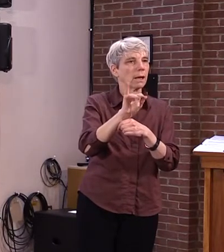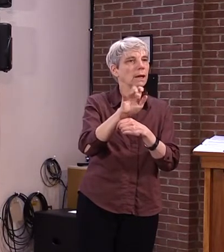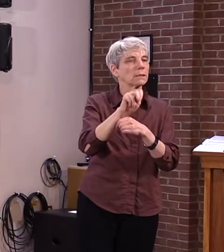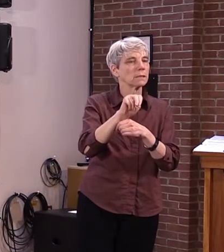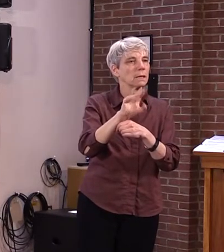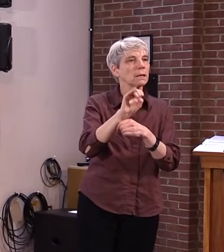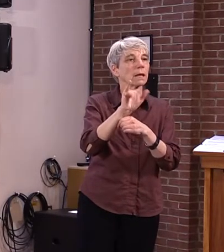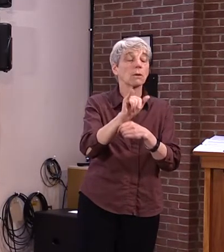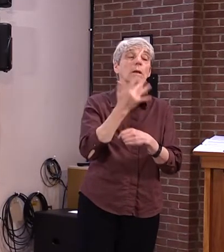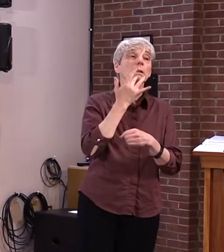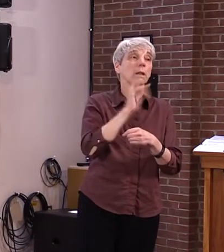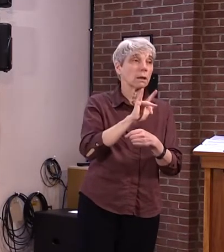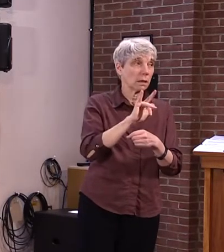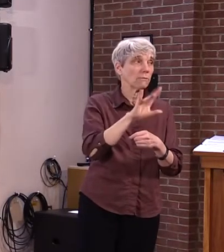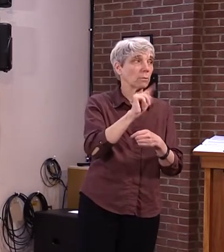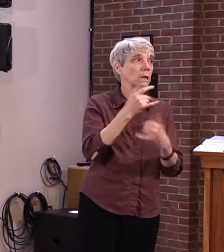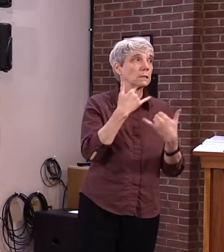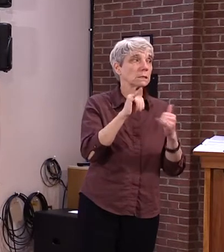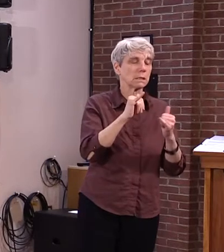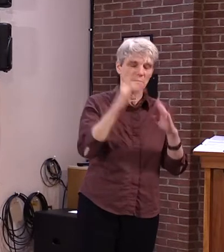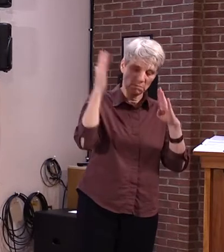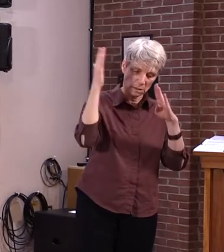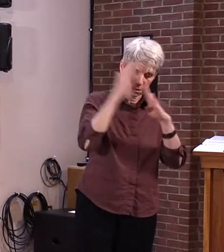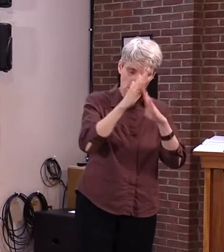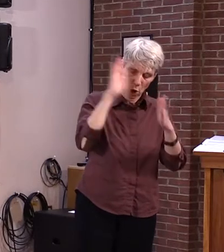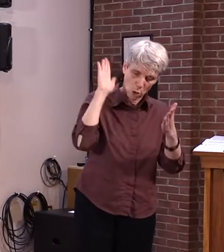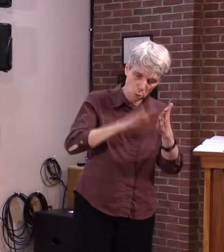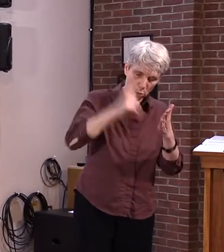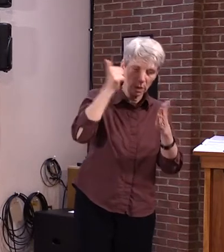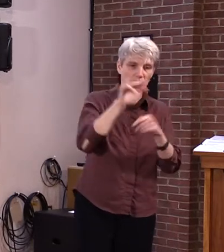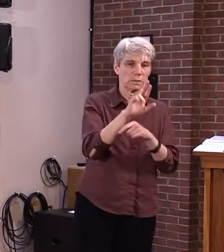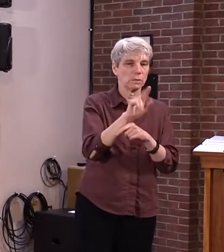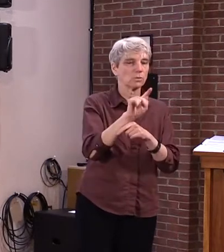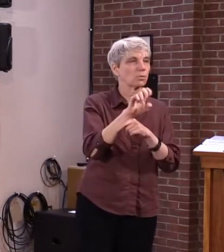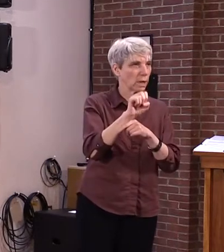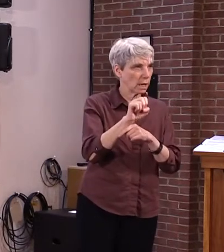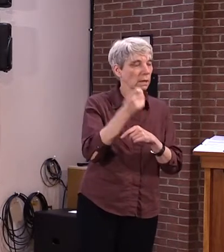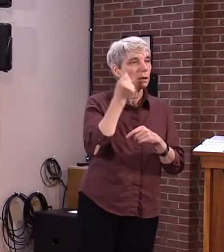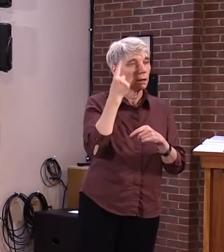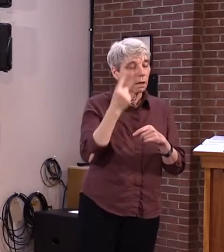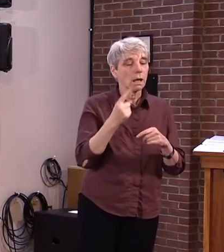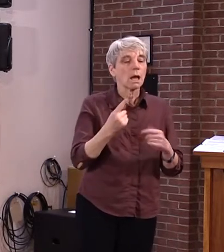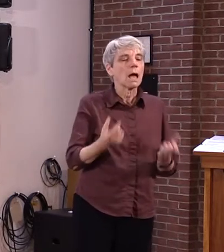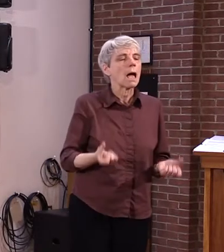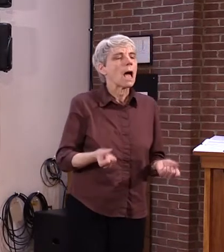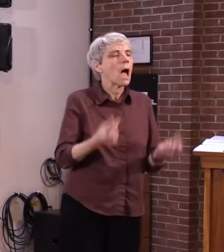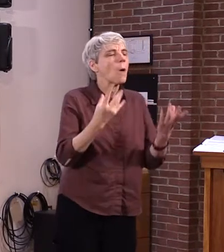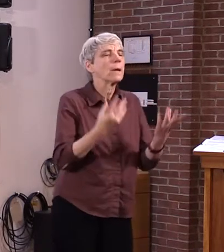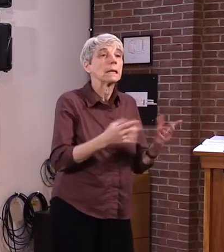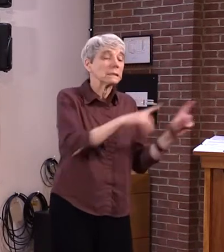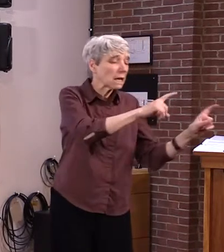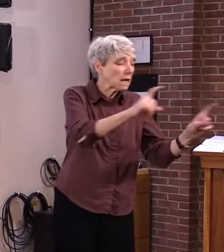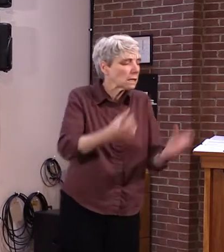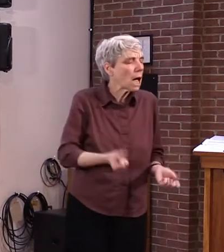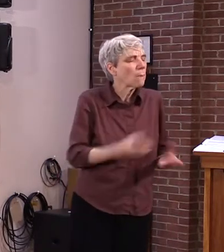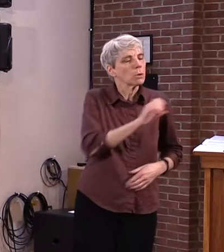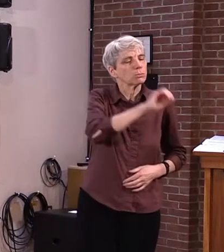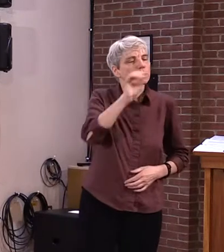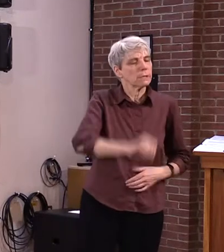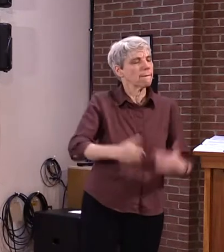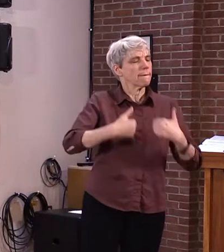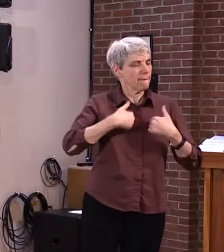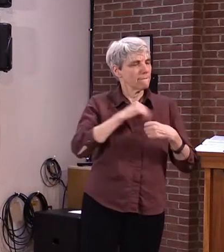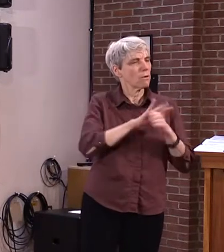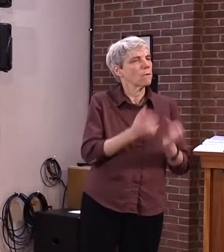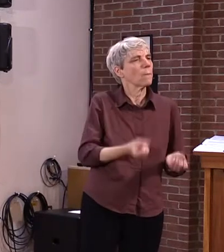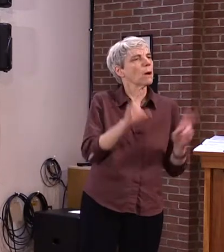infection rate from the beginning of the pandemic, and have one of the lowest positivity rates, depending on how you calculate it, either the lowest in the country or one of the lowest. So the